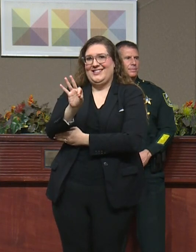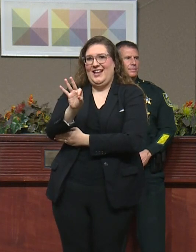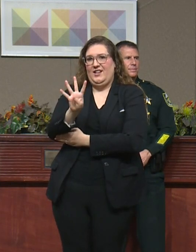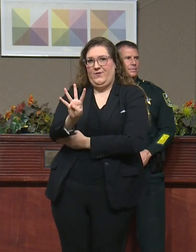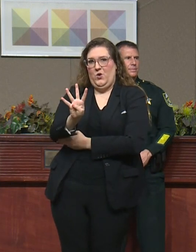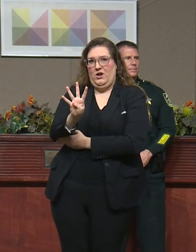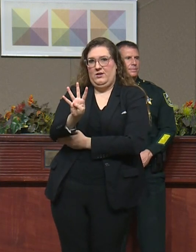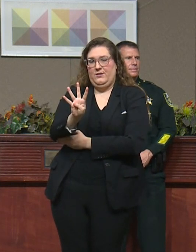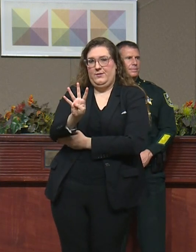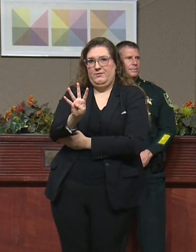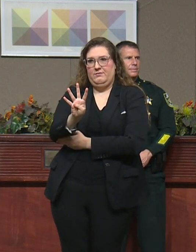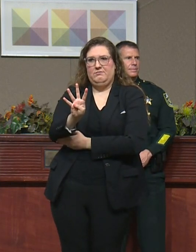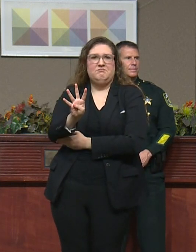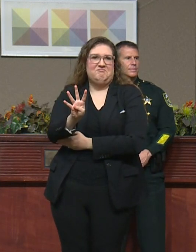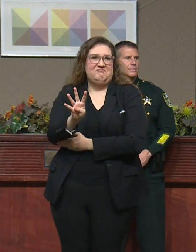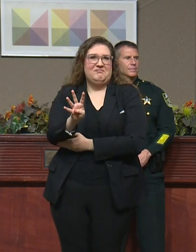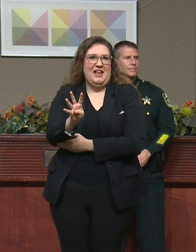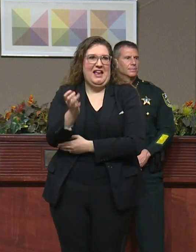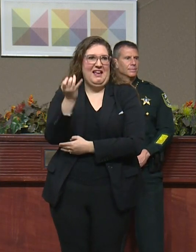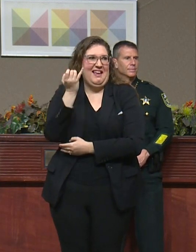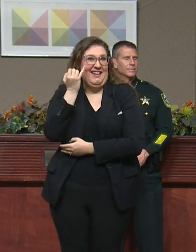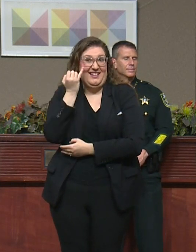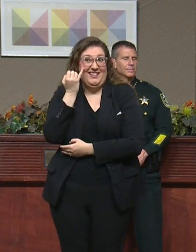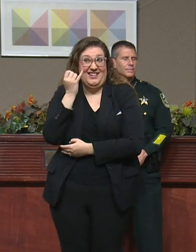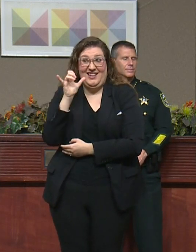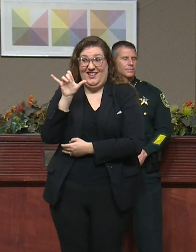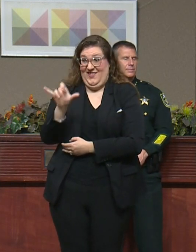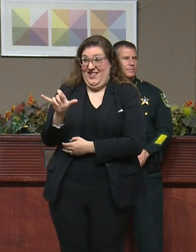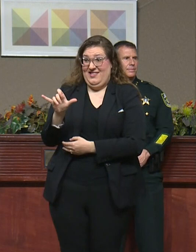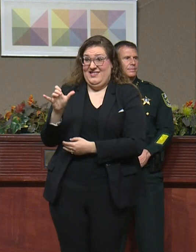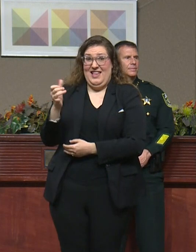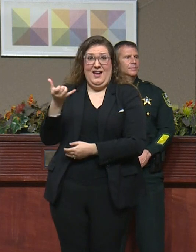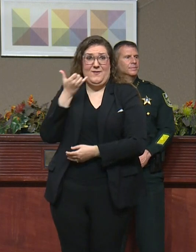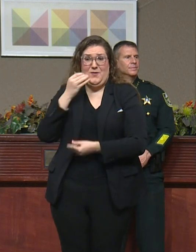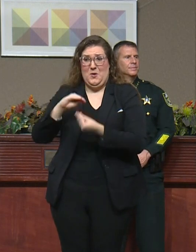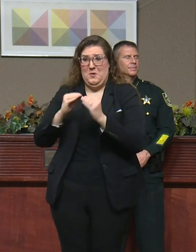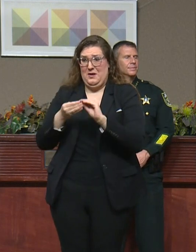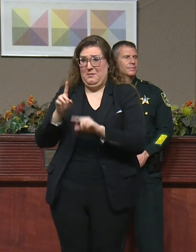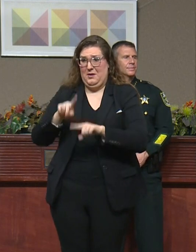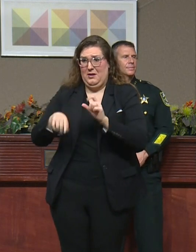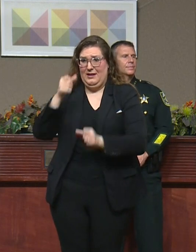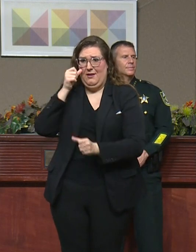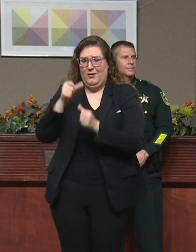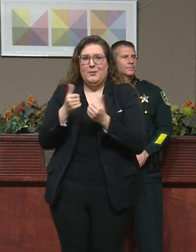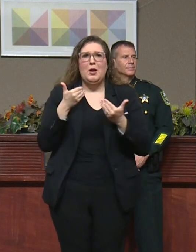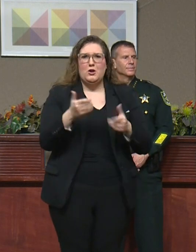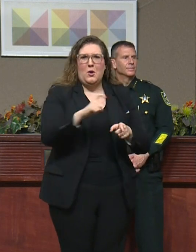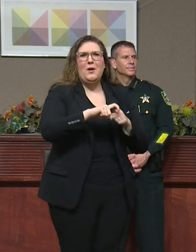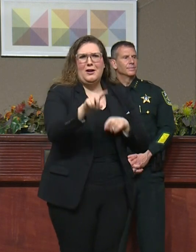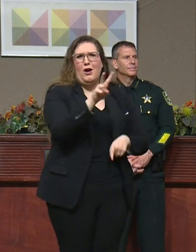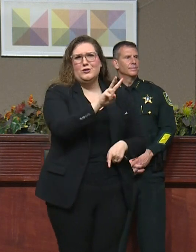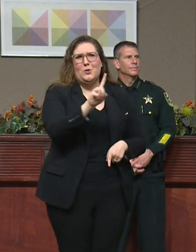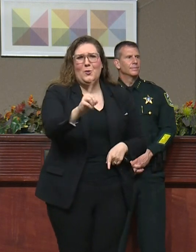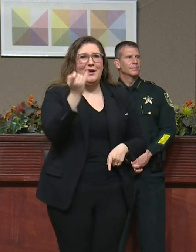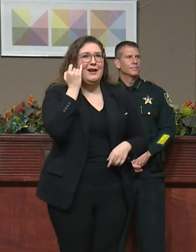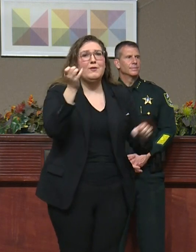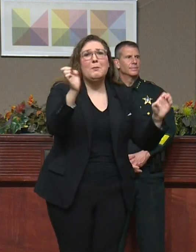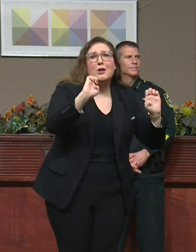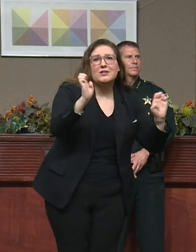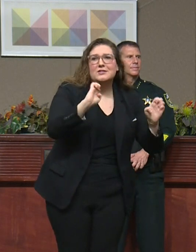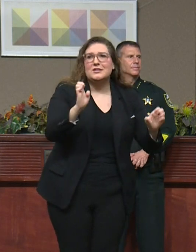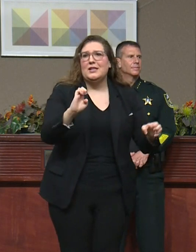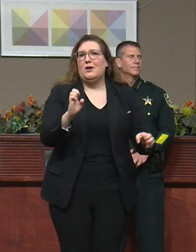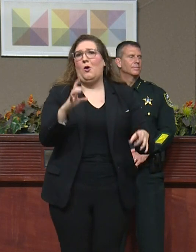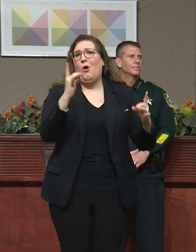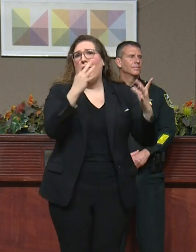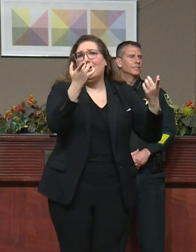407-317-3694. Of course, you can always call the 211 helpline if you're experiencing a crisis or an emergency. Always